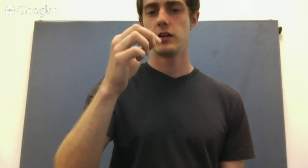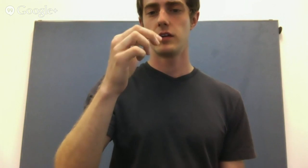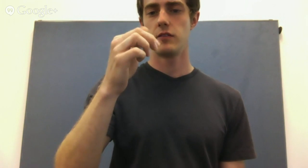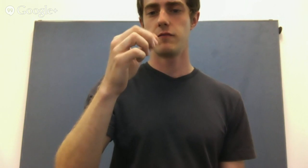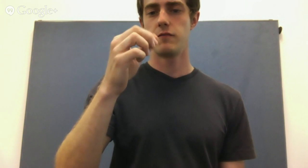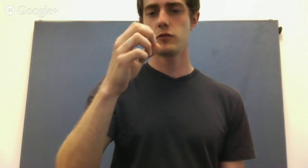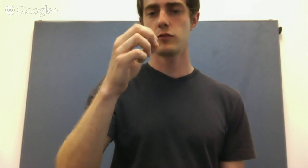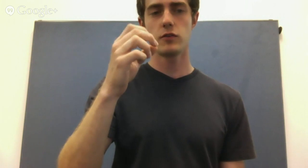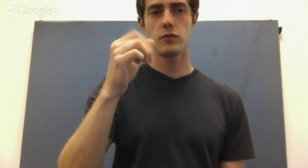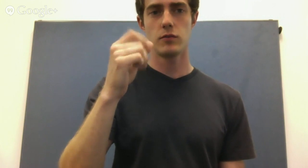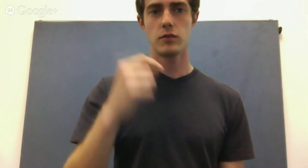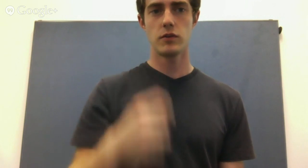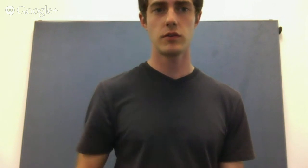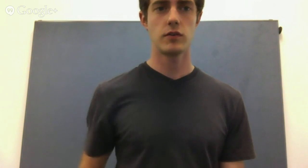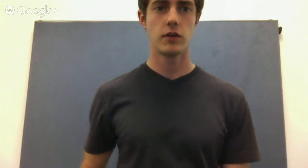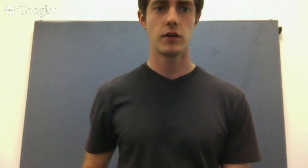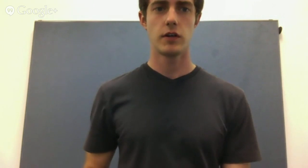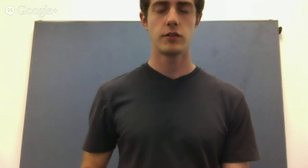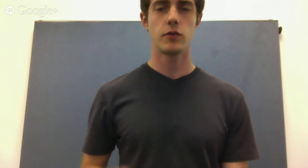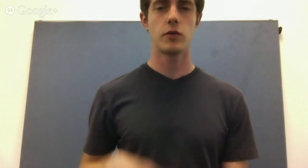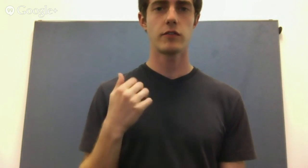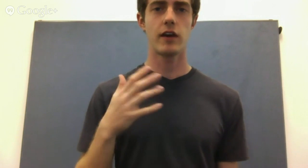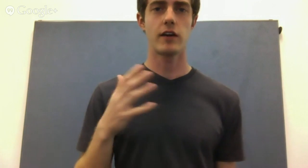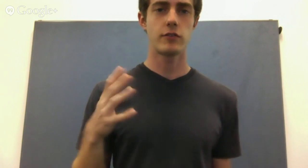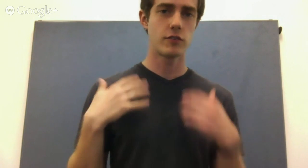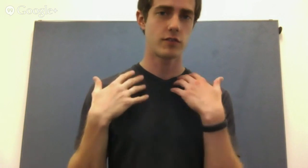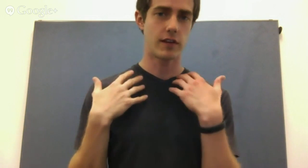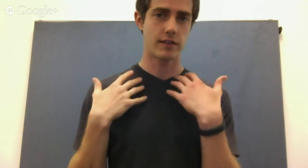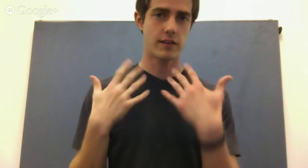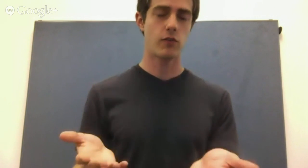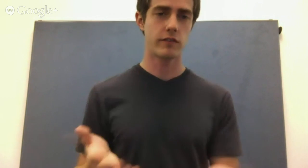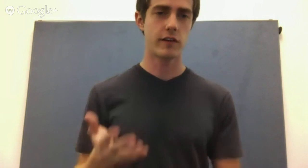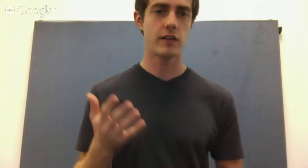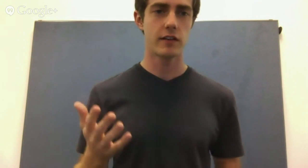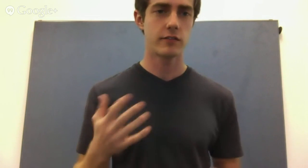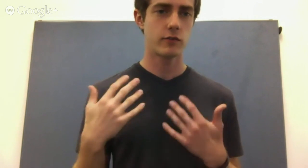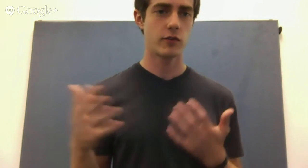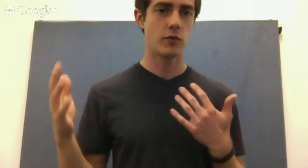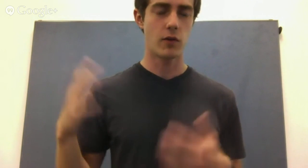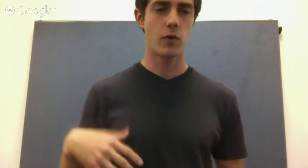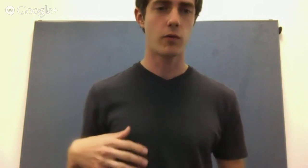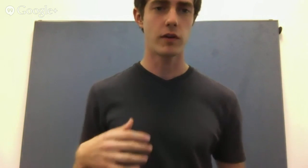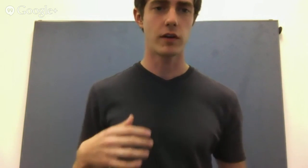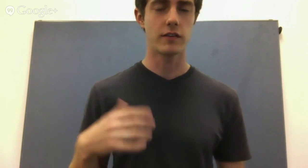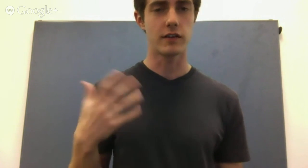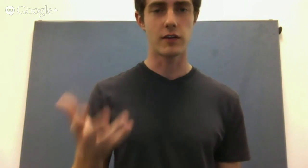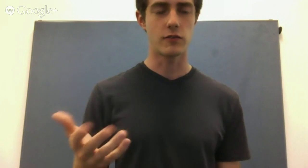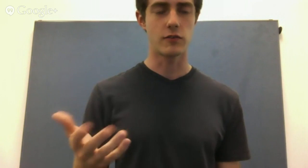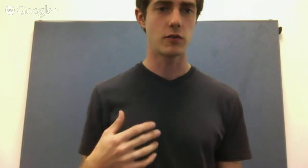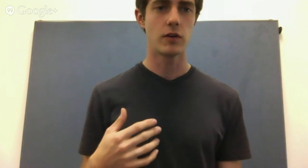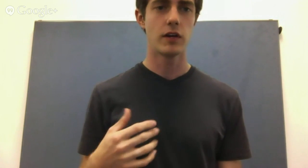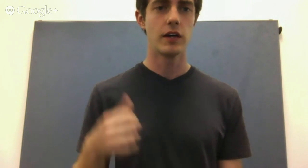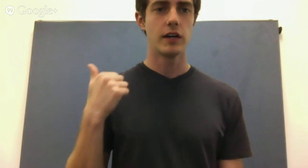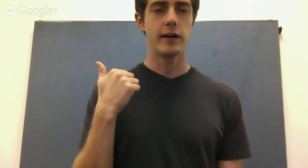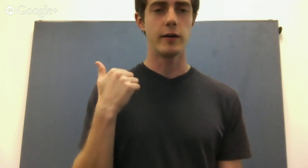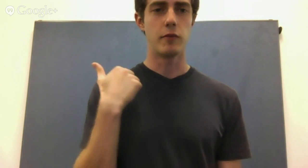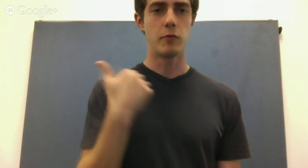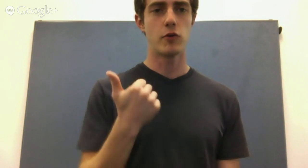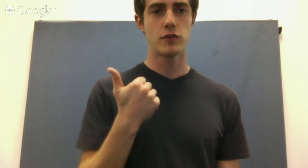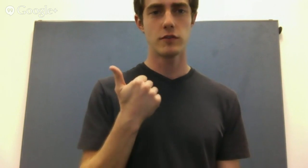The Future Soon. So I should just like tell you the set list so that you know the whole thing because I can't show it to you. Emotions by